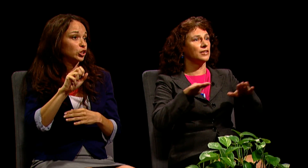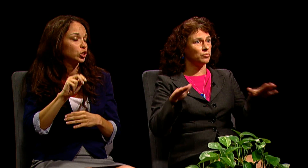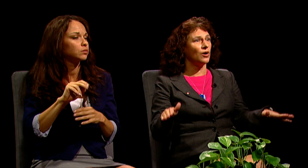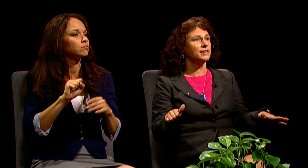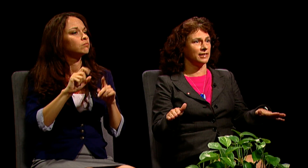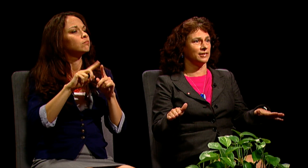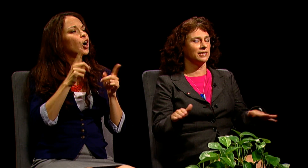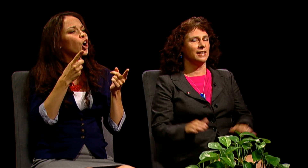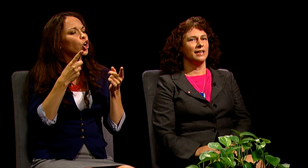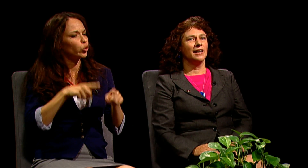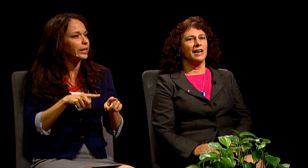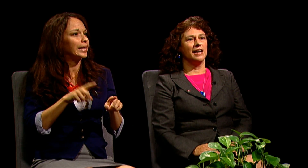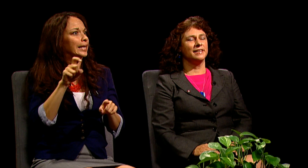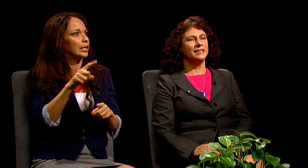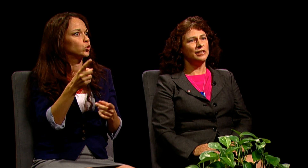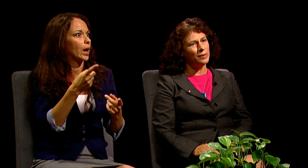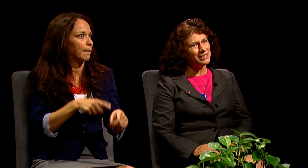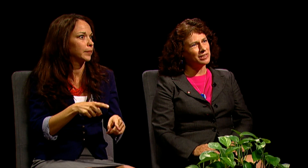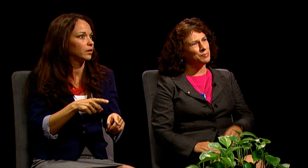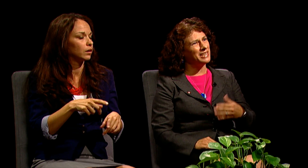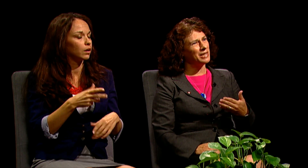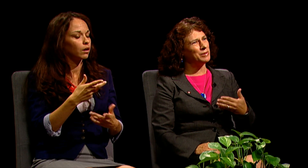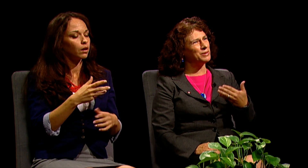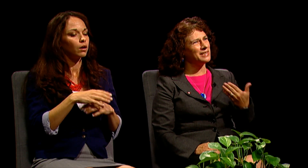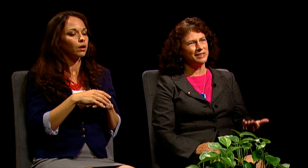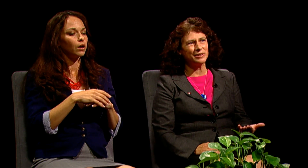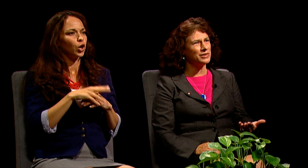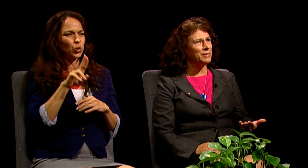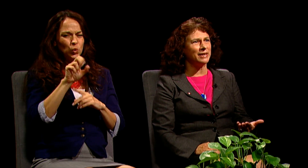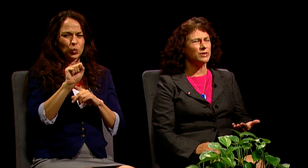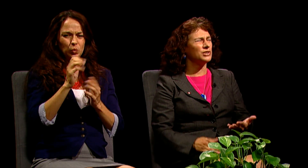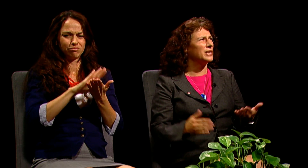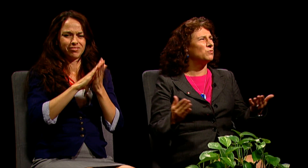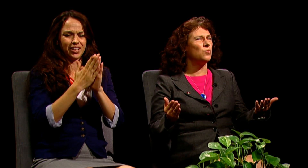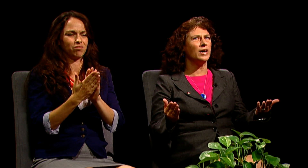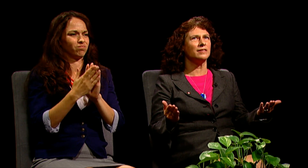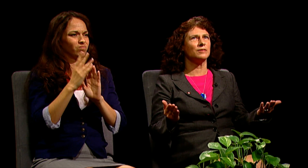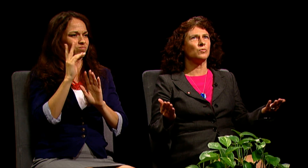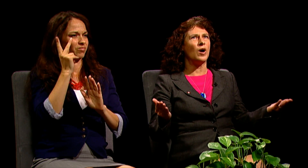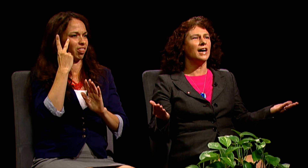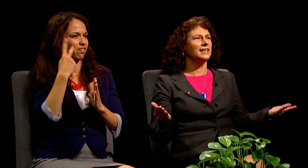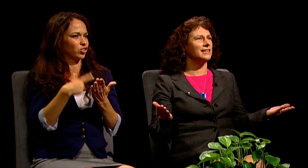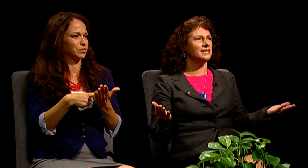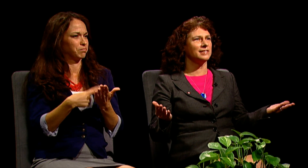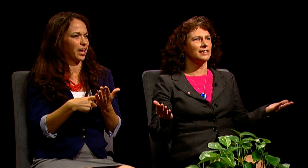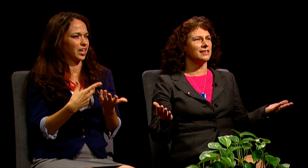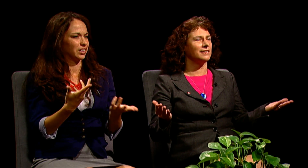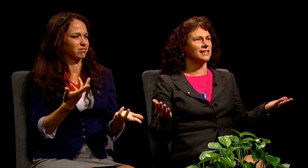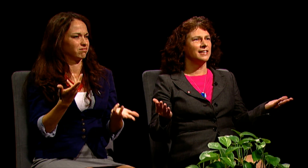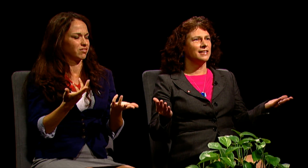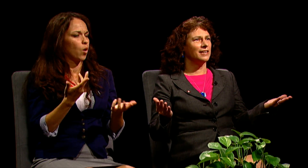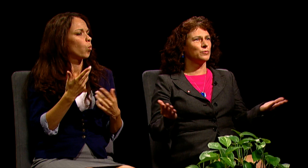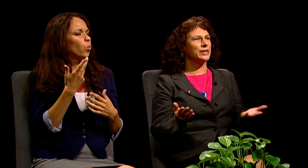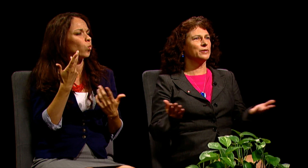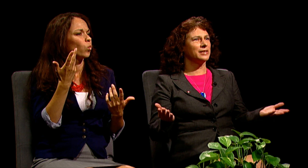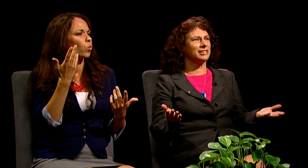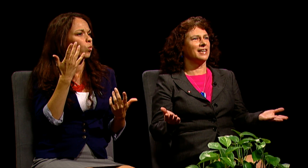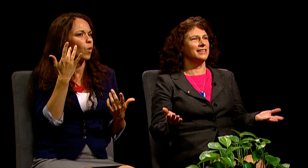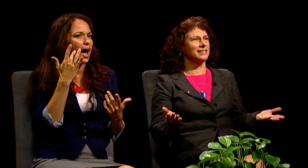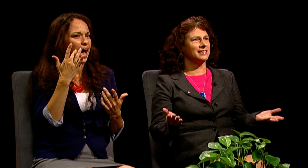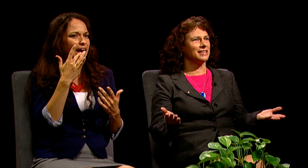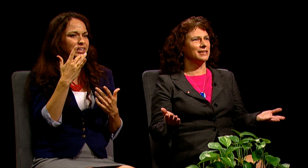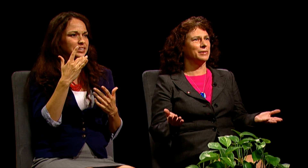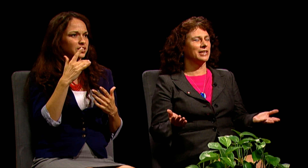on the process. And in the US, it's become a political debate, which is like, why is a